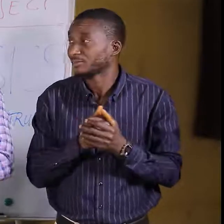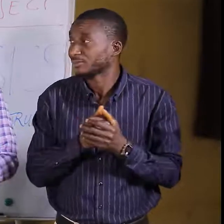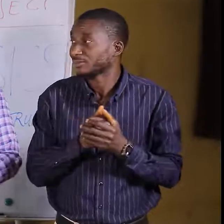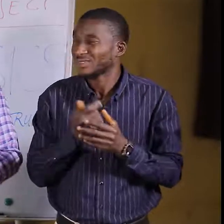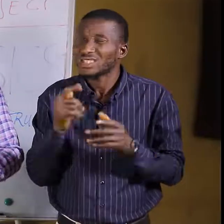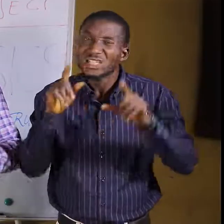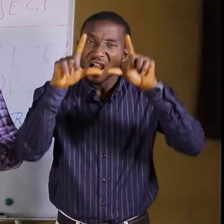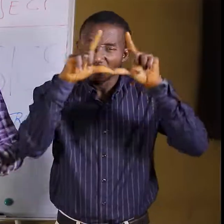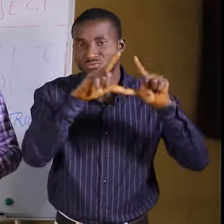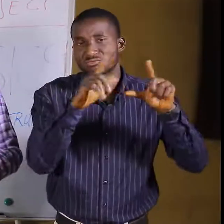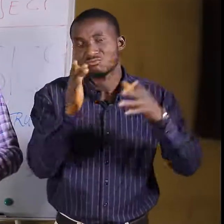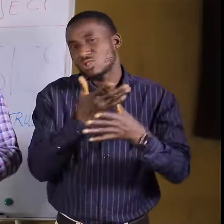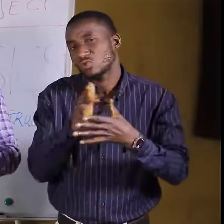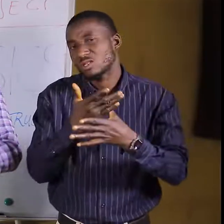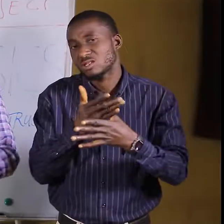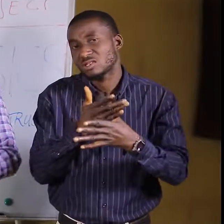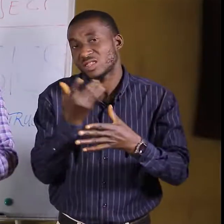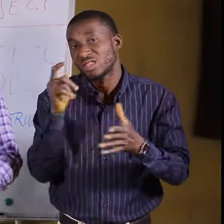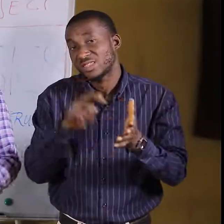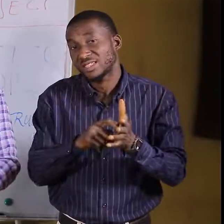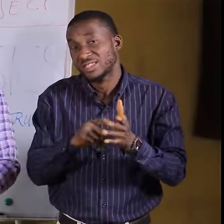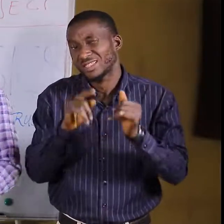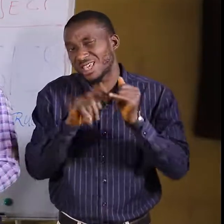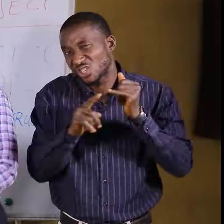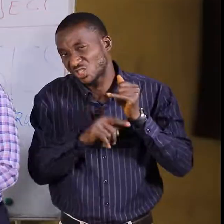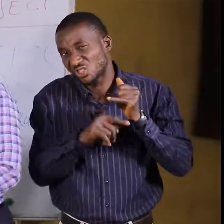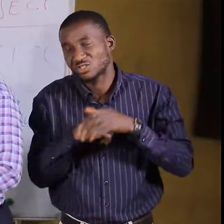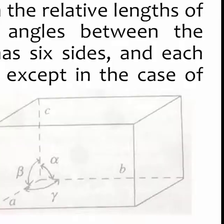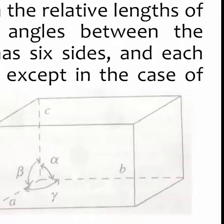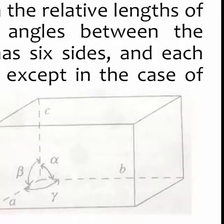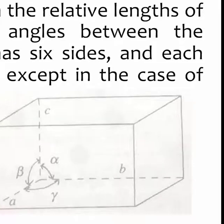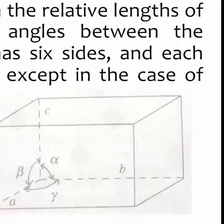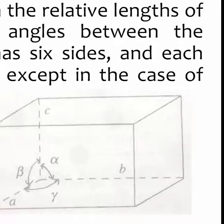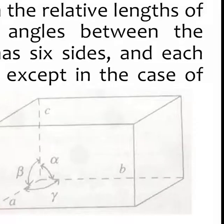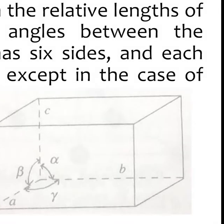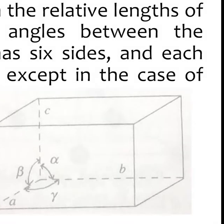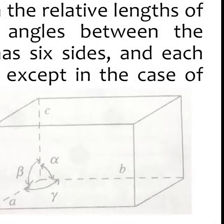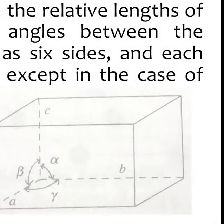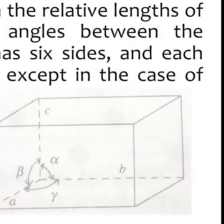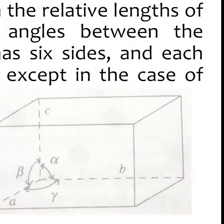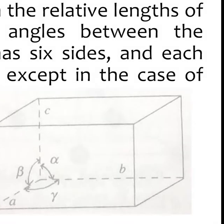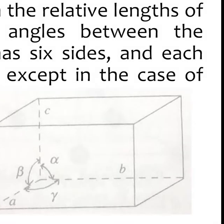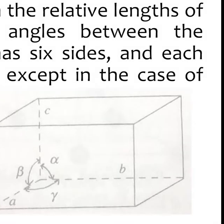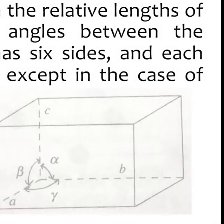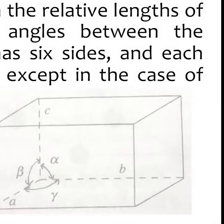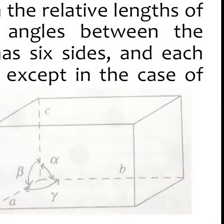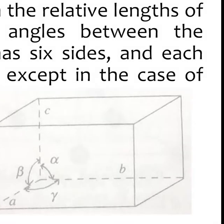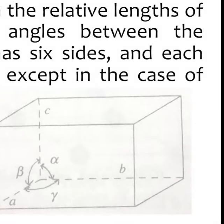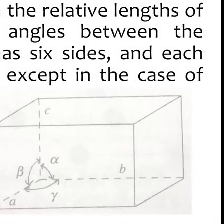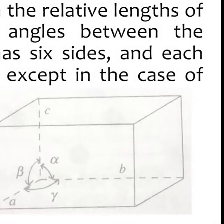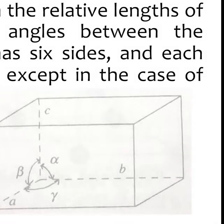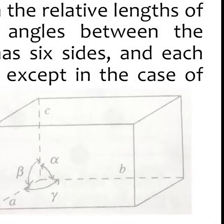the angles between these edges. Each unit cell has